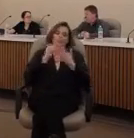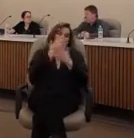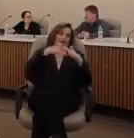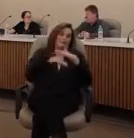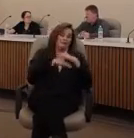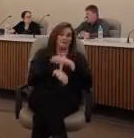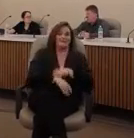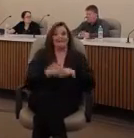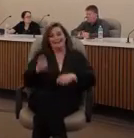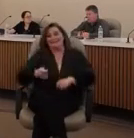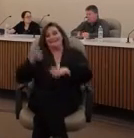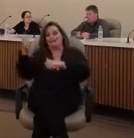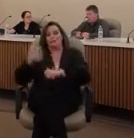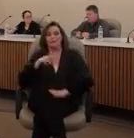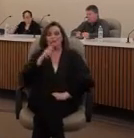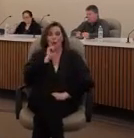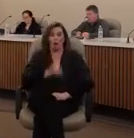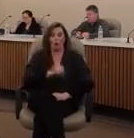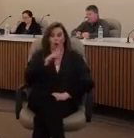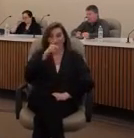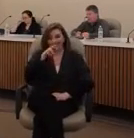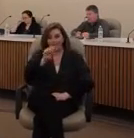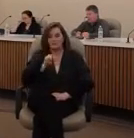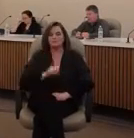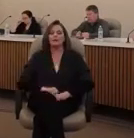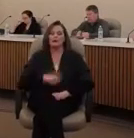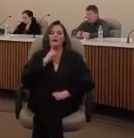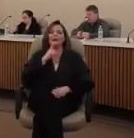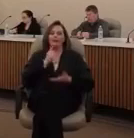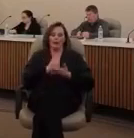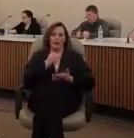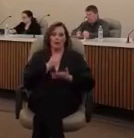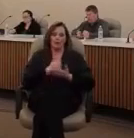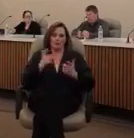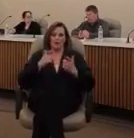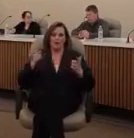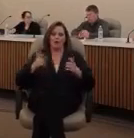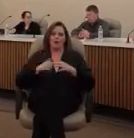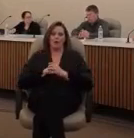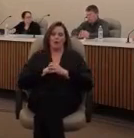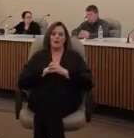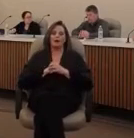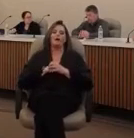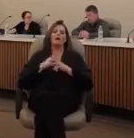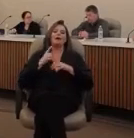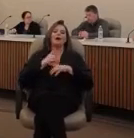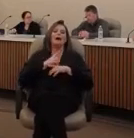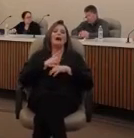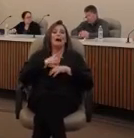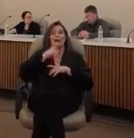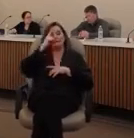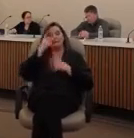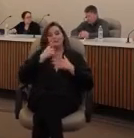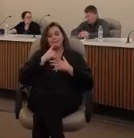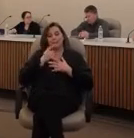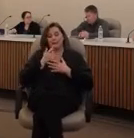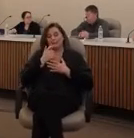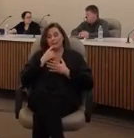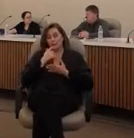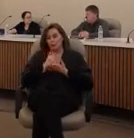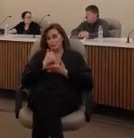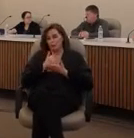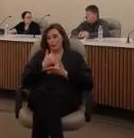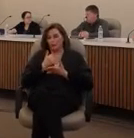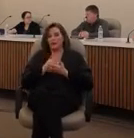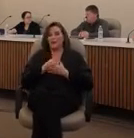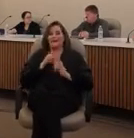the vehicular flow. The one thing that I think could use some help will be